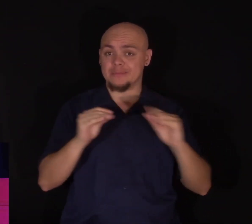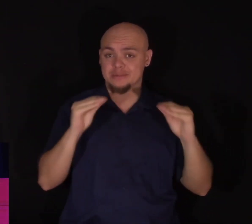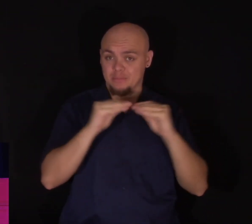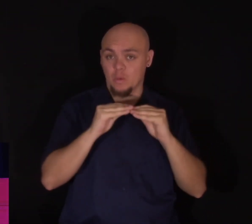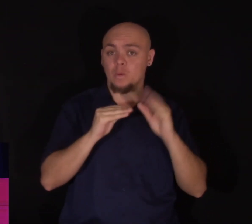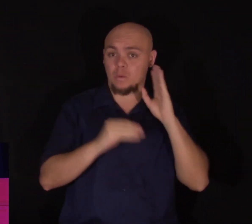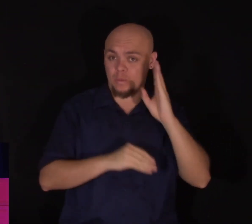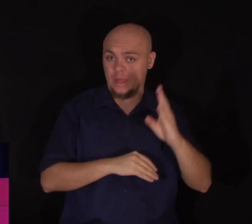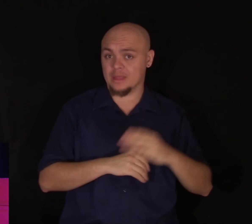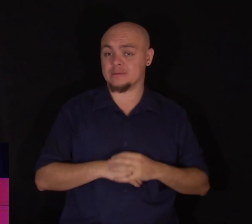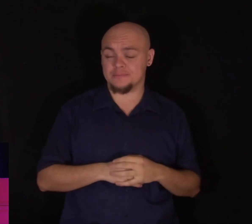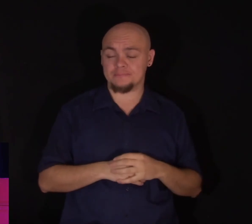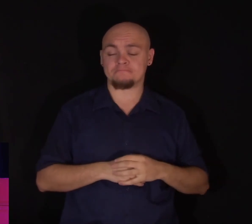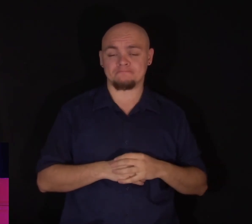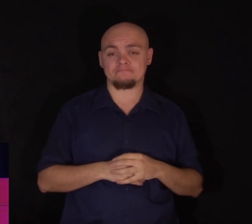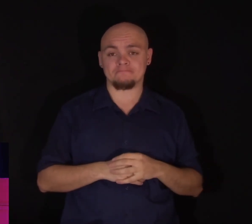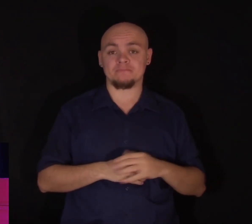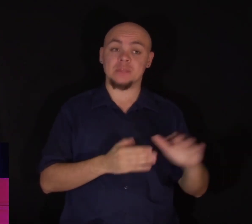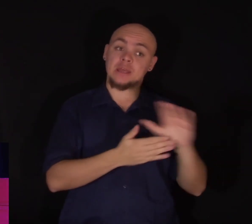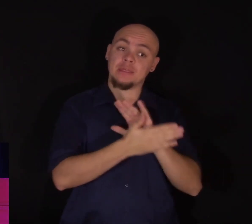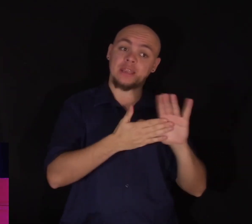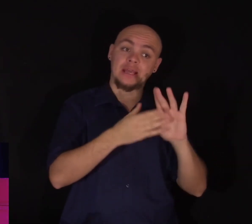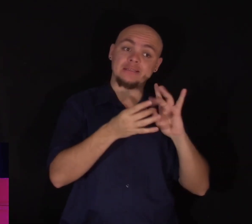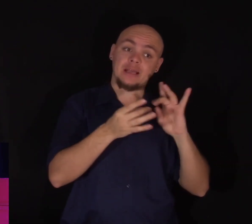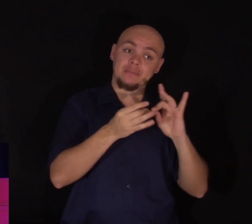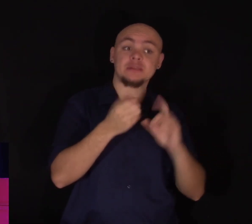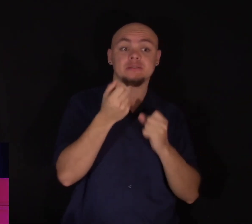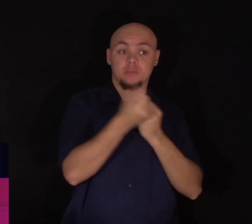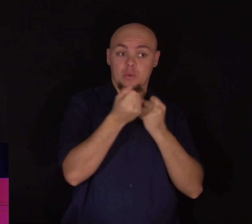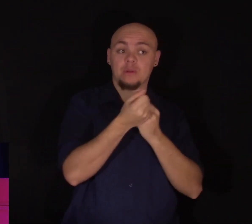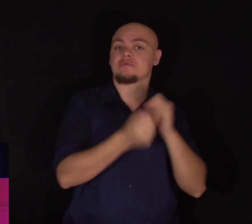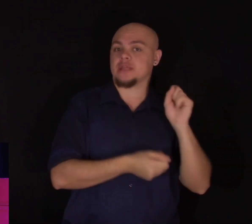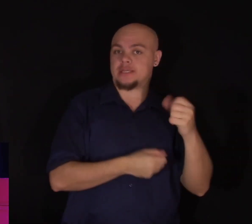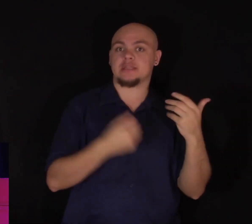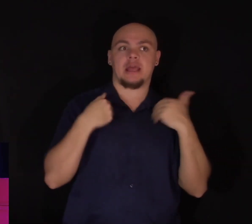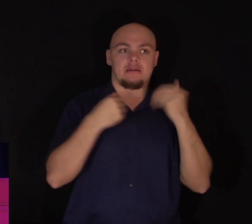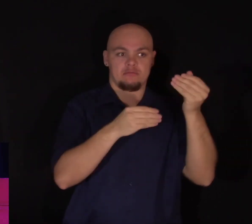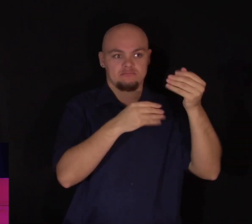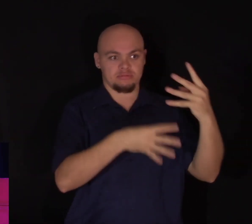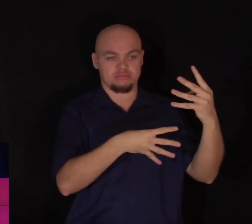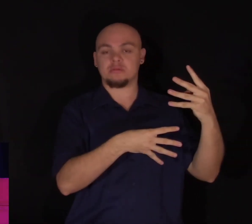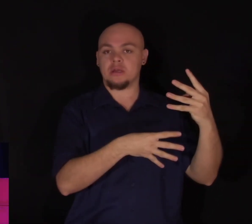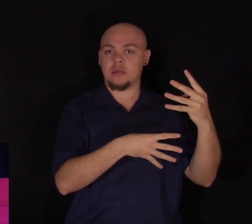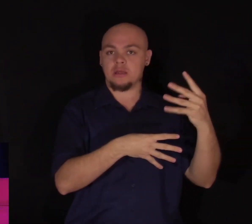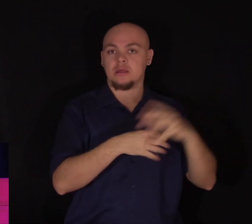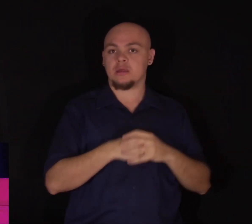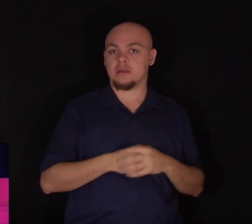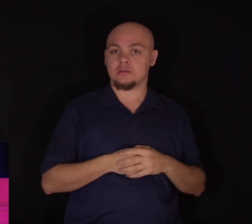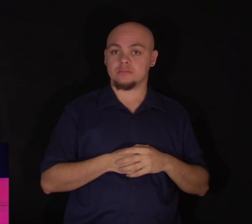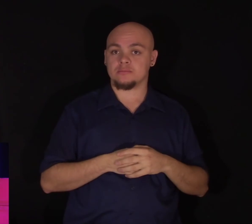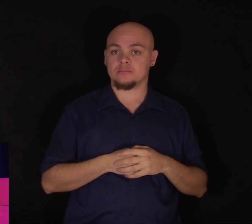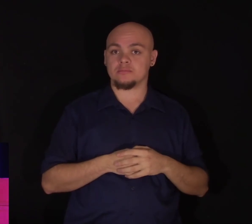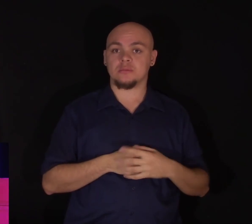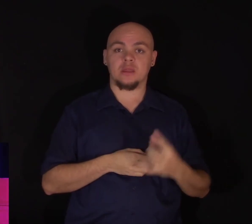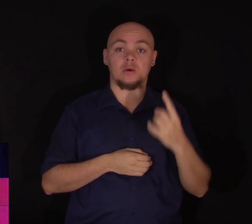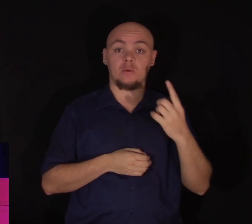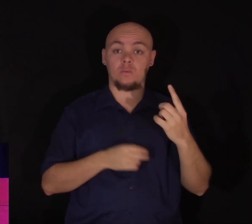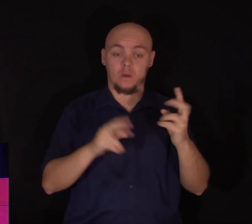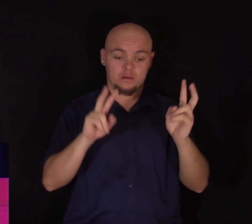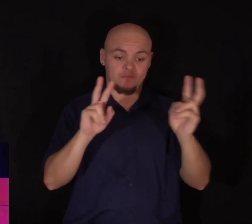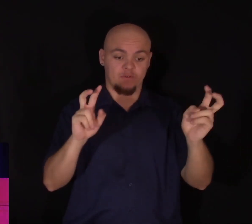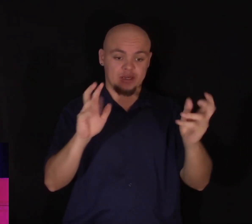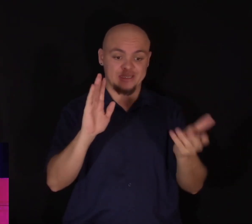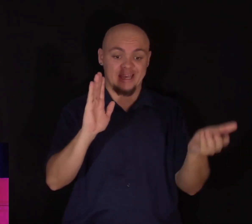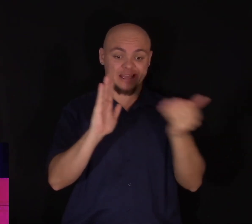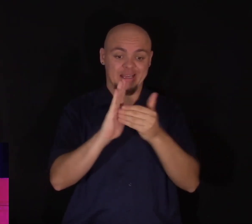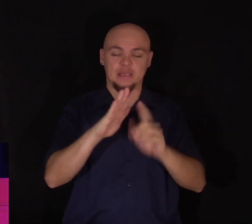And among the nice comments, the supportive ones, because there are, and the hard ones, there'll be one phrase that comes up again and